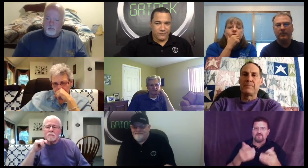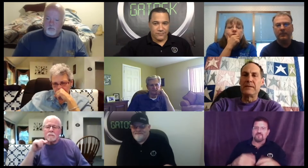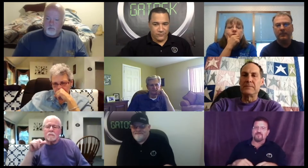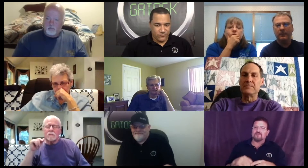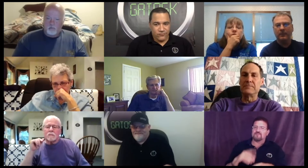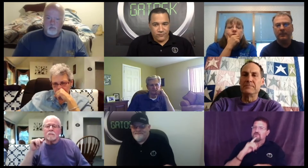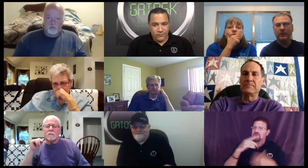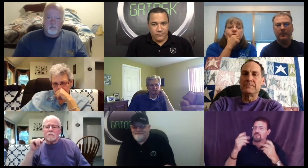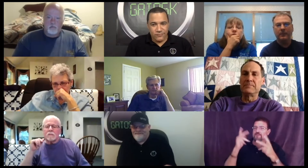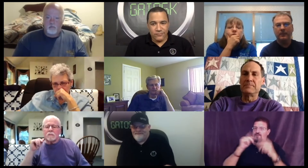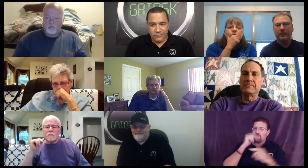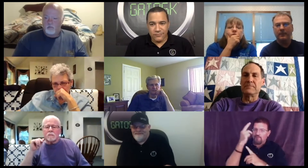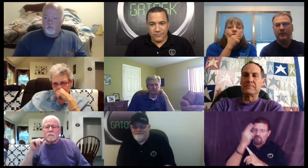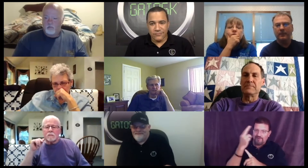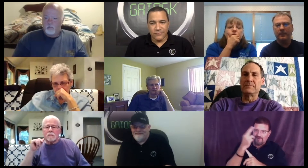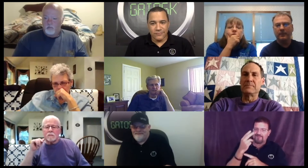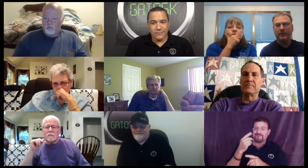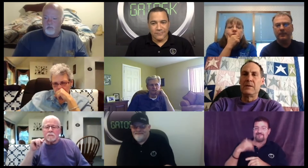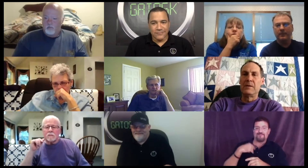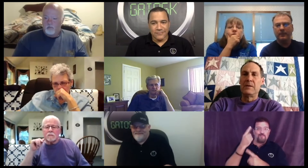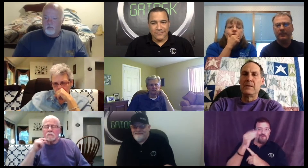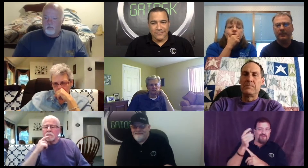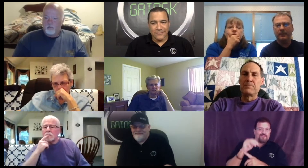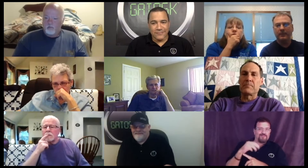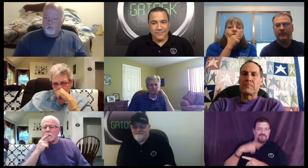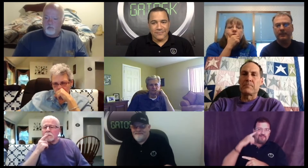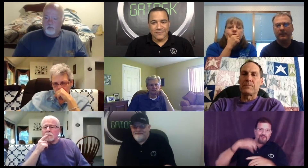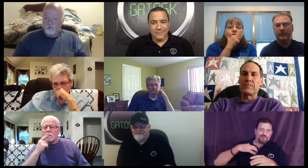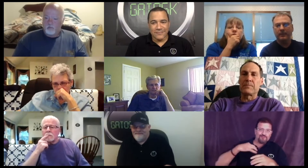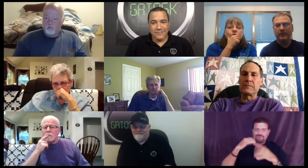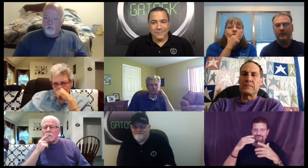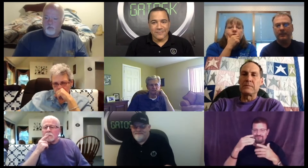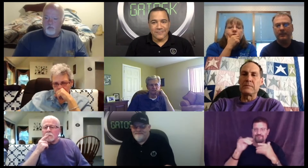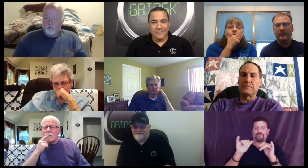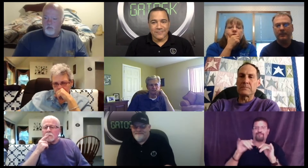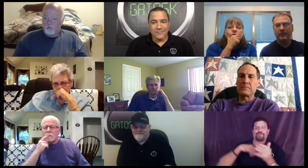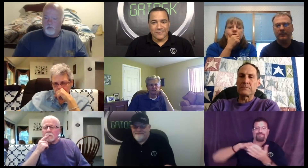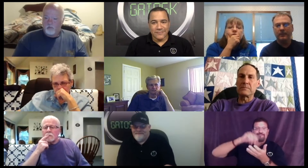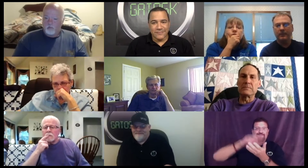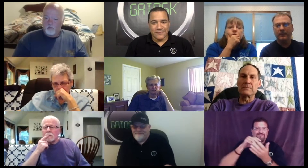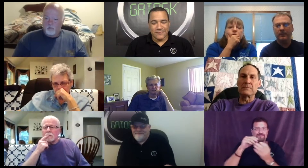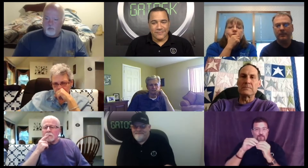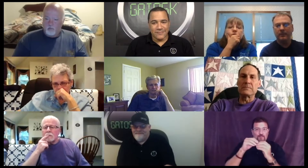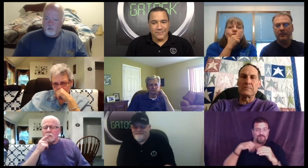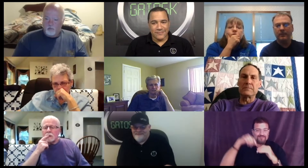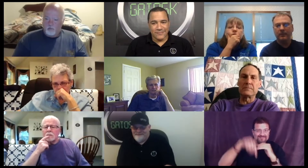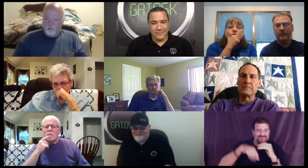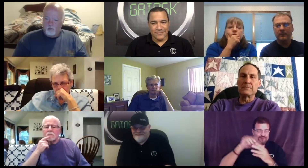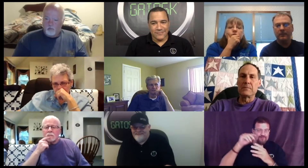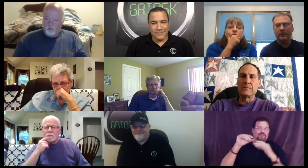are important too, but actually people don't really seem to realize that. One of them, I thought it was just a t-shirt company, and I'm starting to learn more and more as I